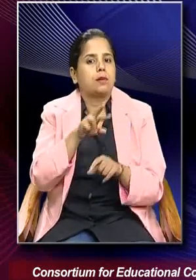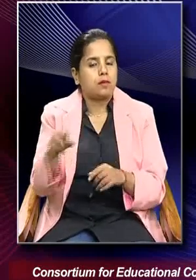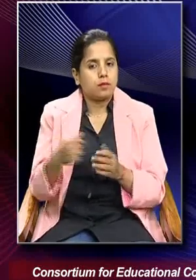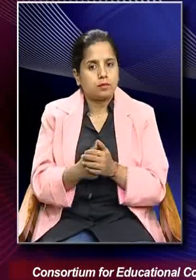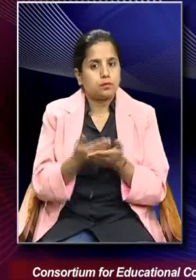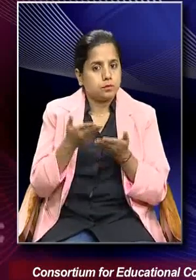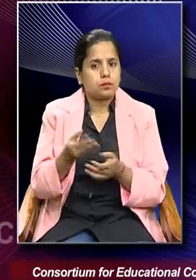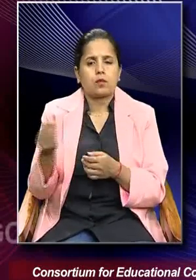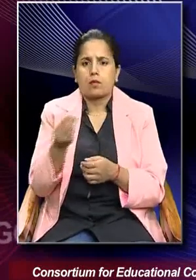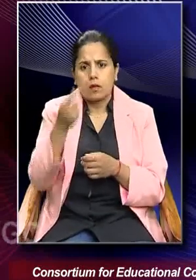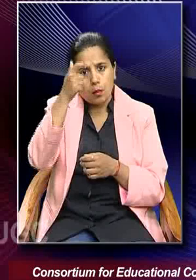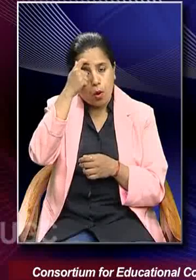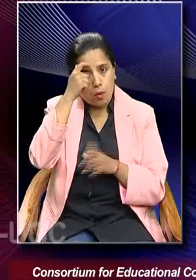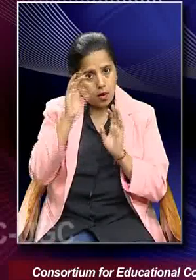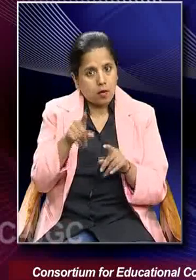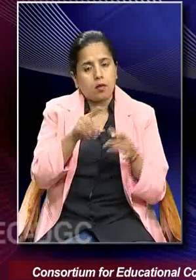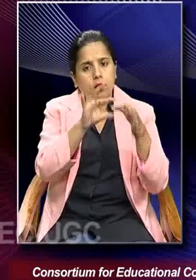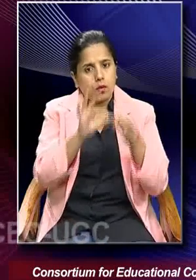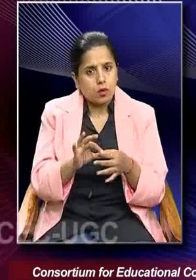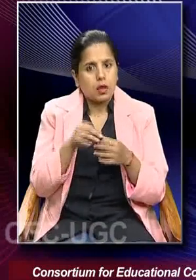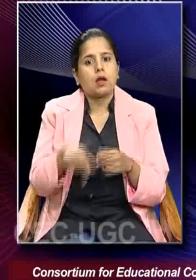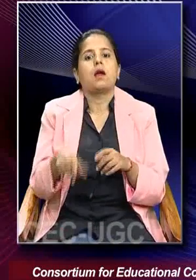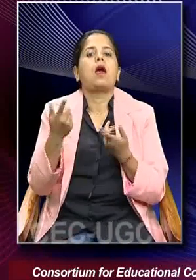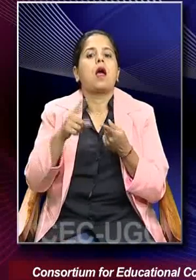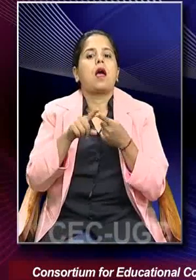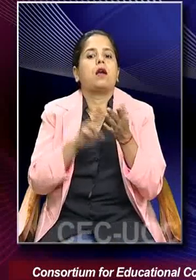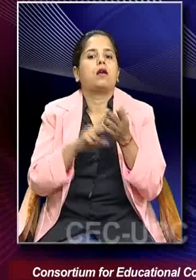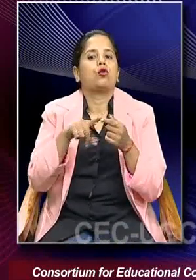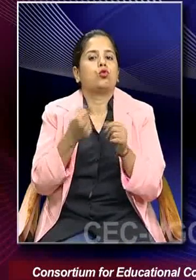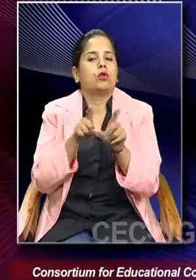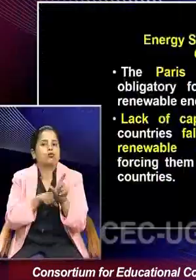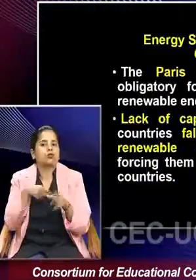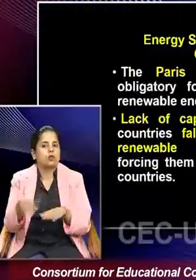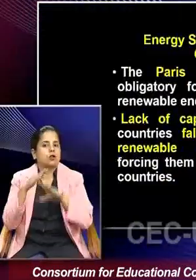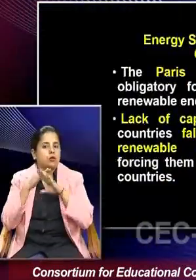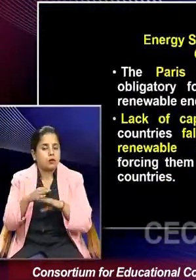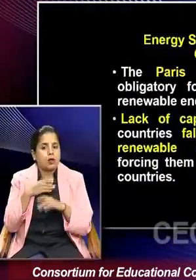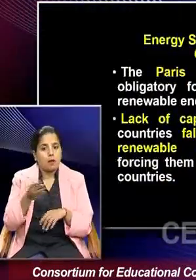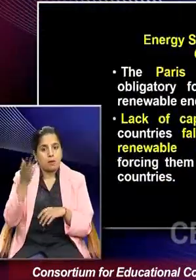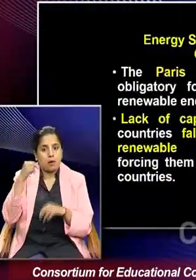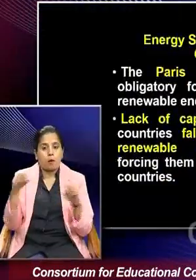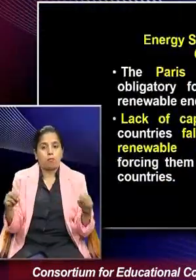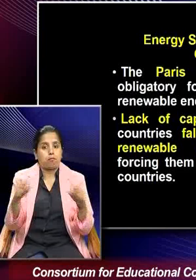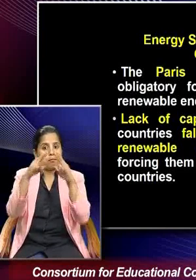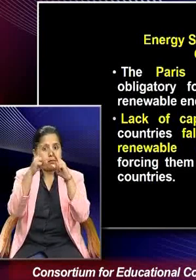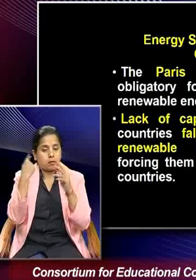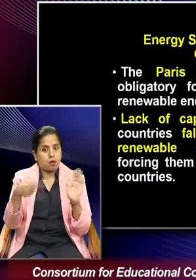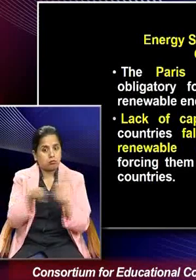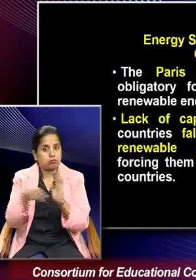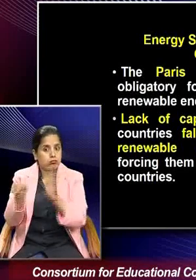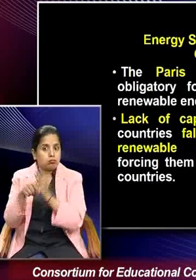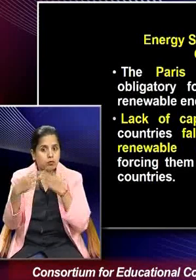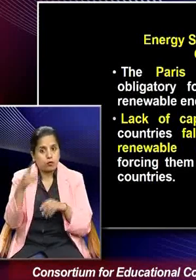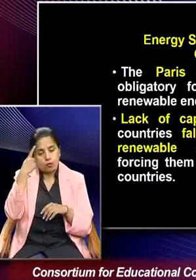So there are certain issues related to energy security. The Paris Agreement makes it obligatory for